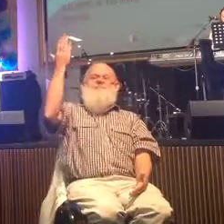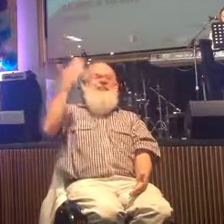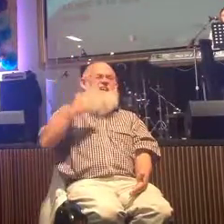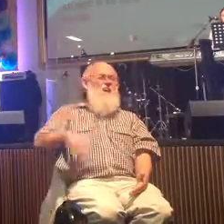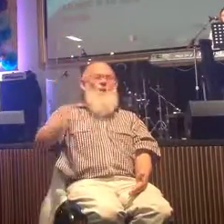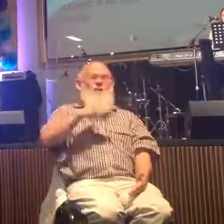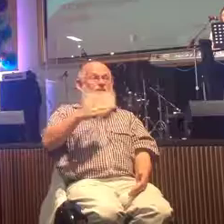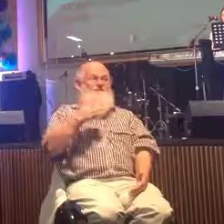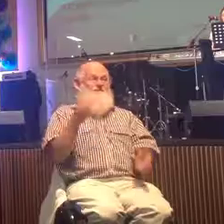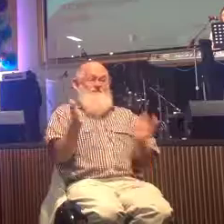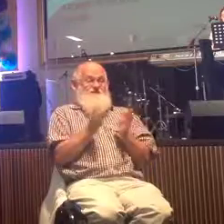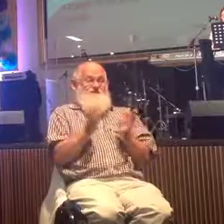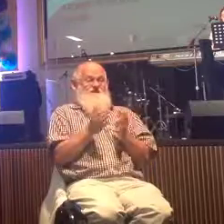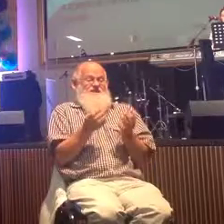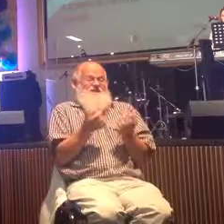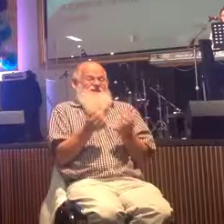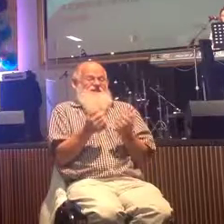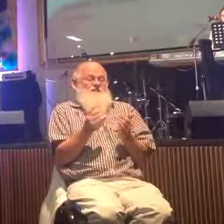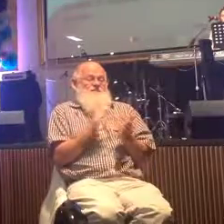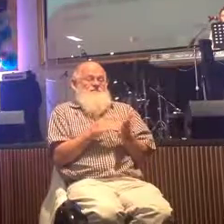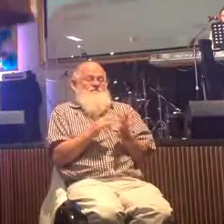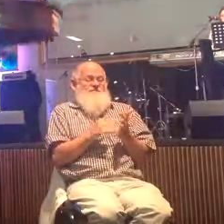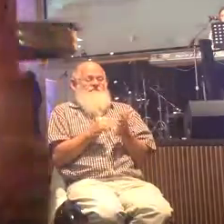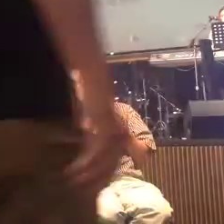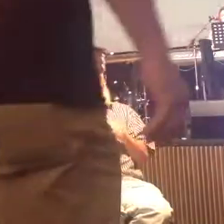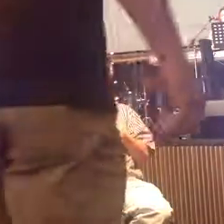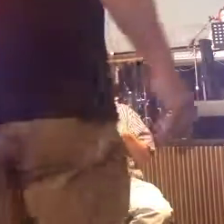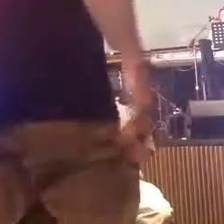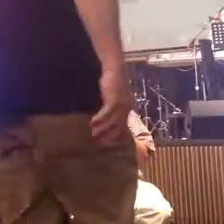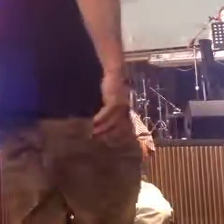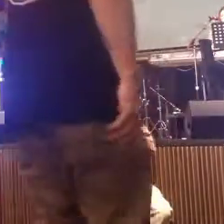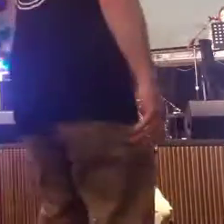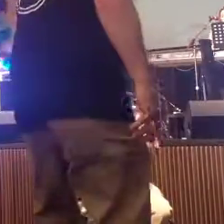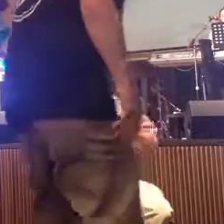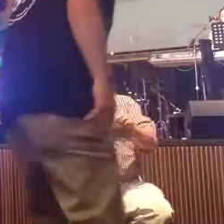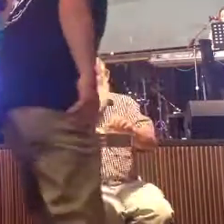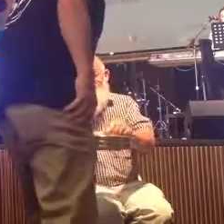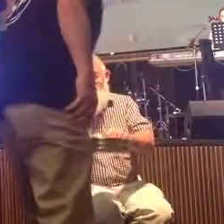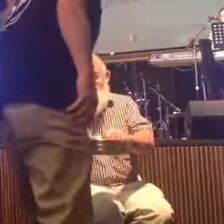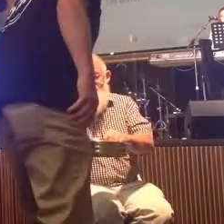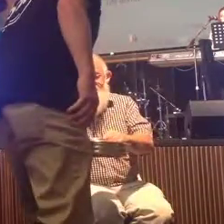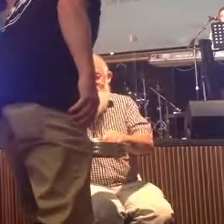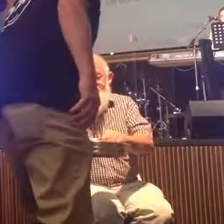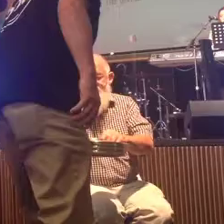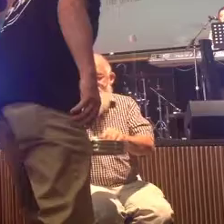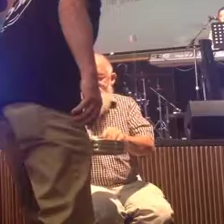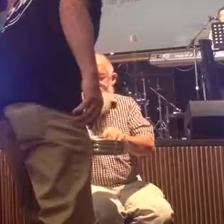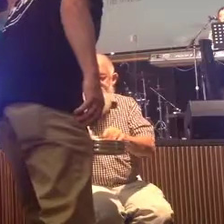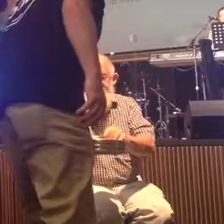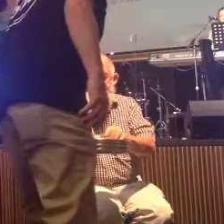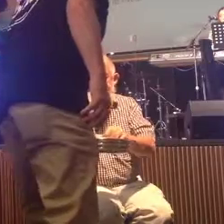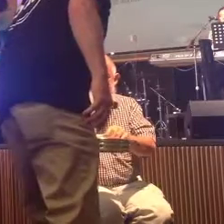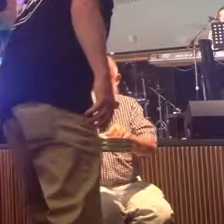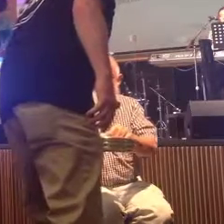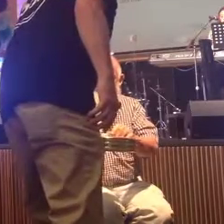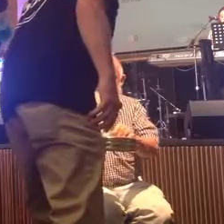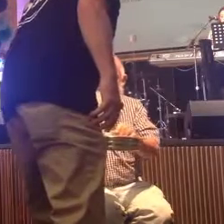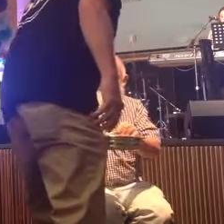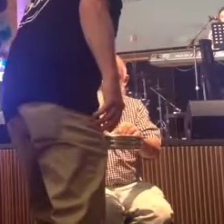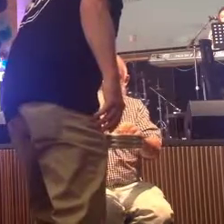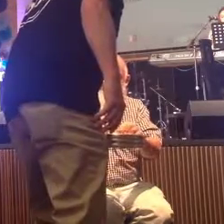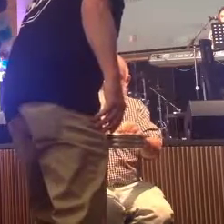message was. I was talking with Anna on the way here in the car, and we were talking about like Empire Ministries and the incredible work that they're doing. And we were